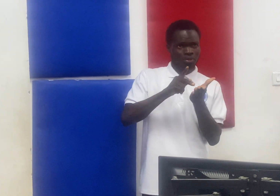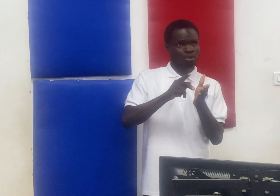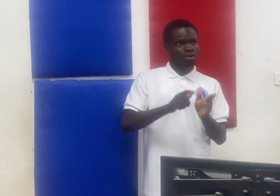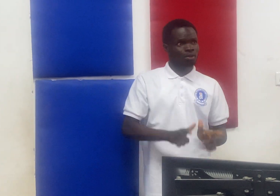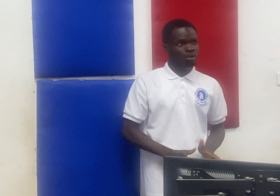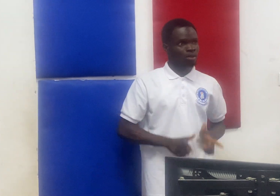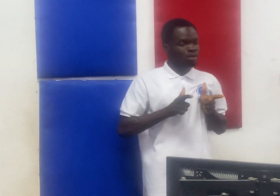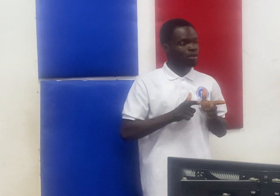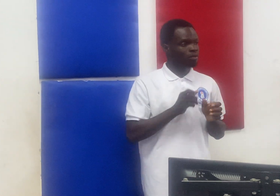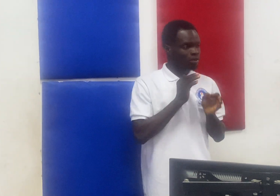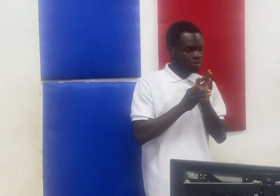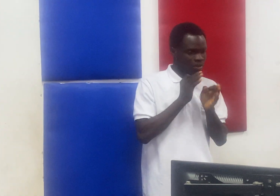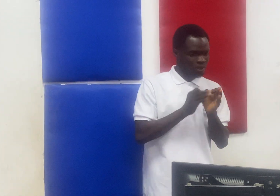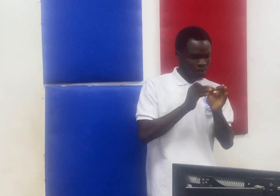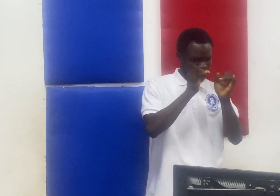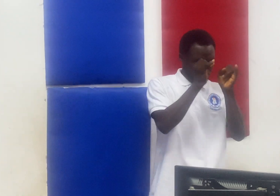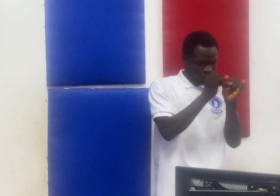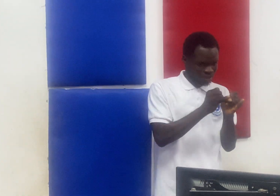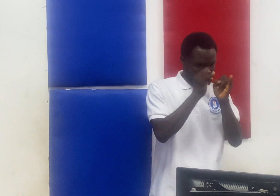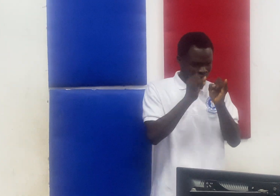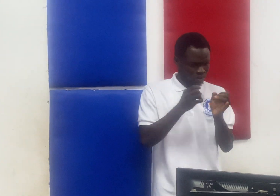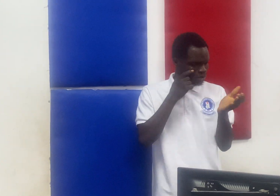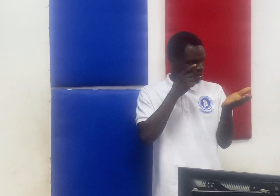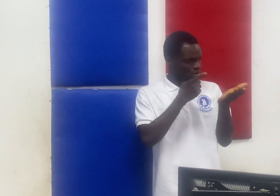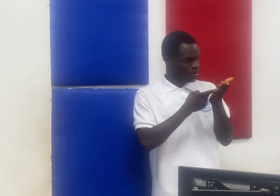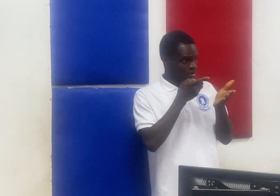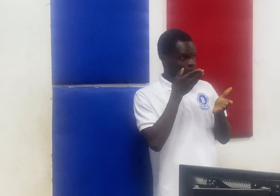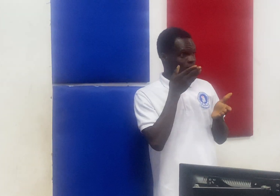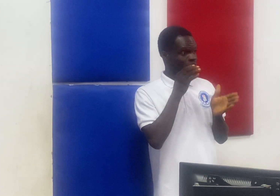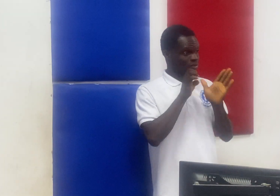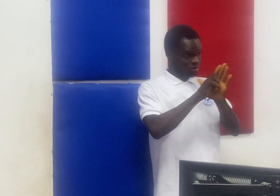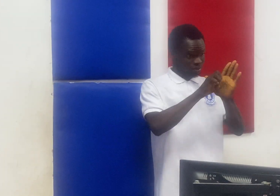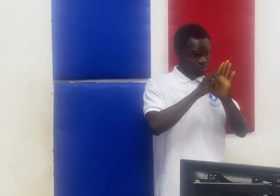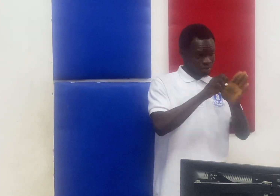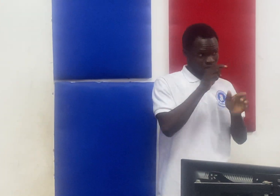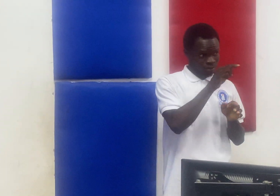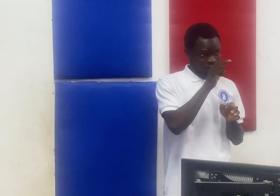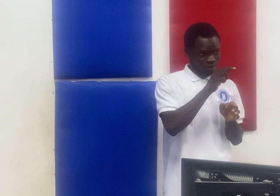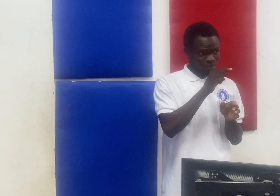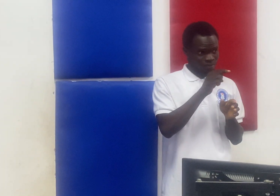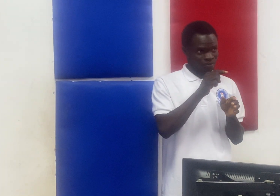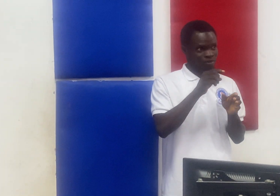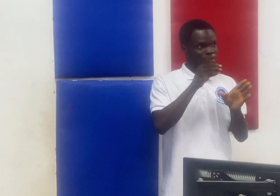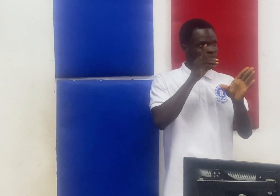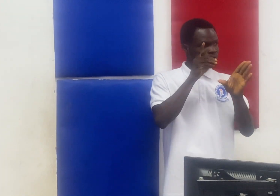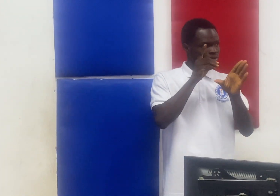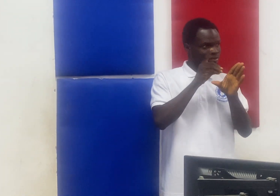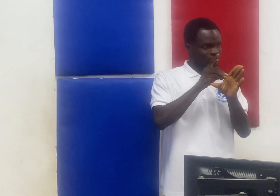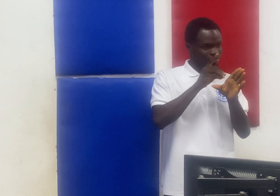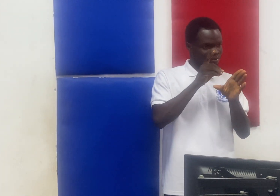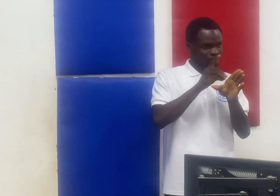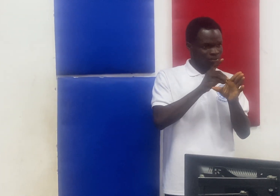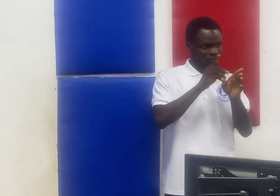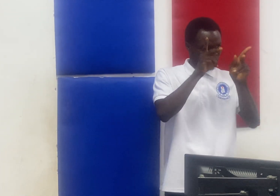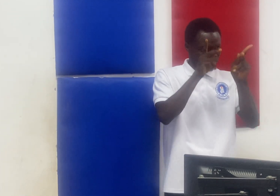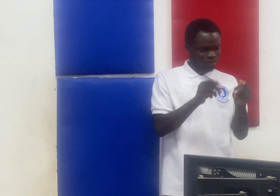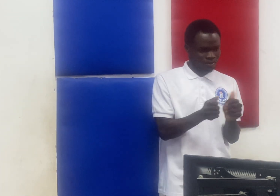you see an individual, looking at me for example, I am a disabled person with visually impaired. But that